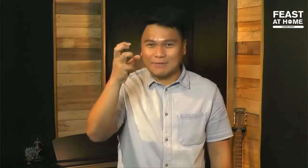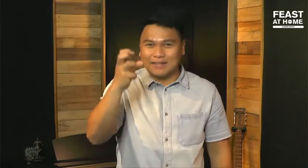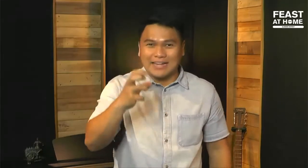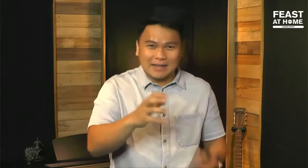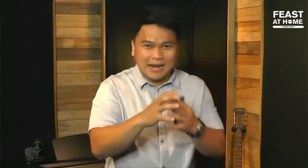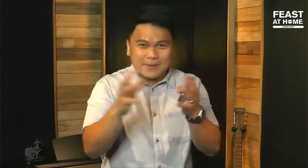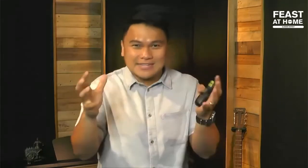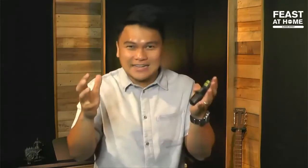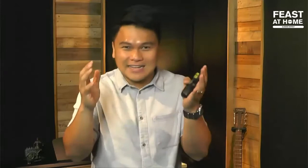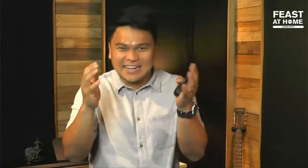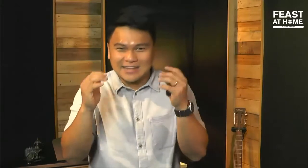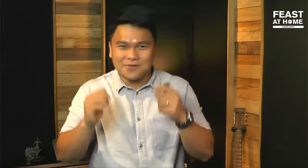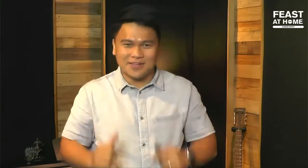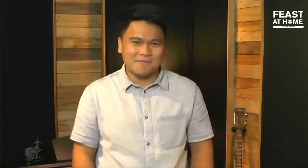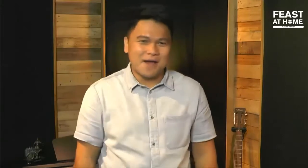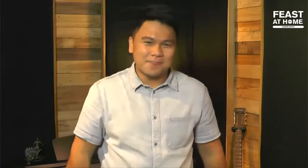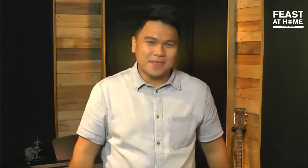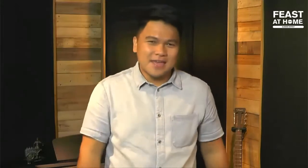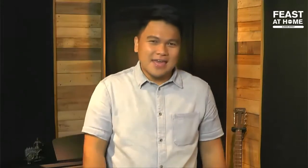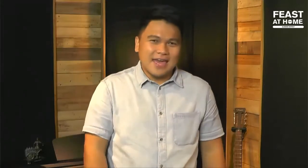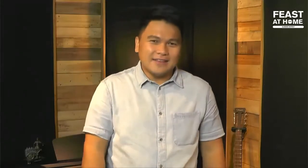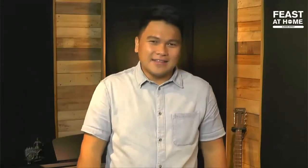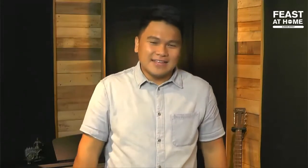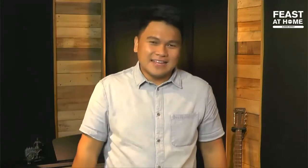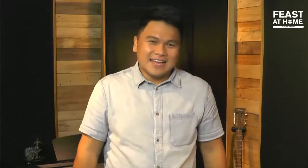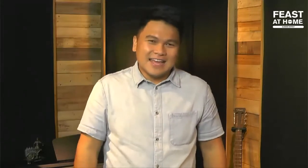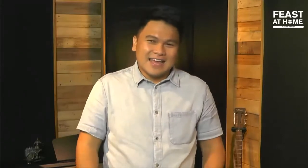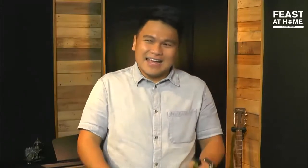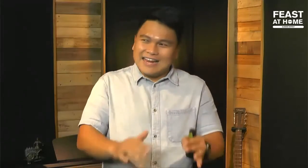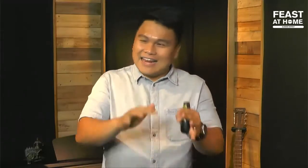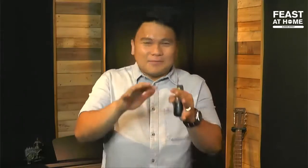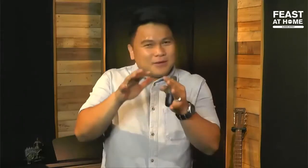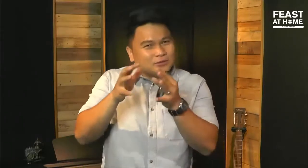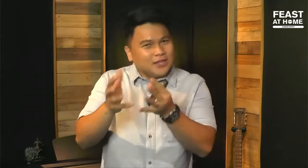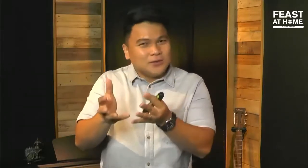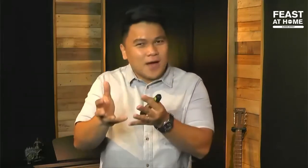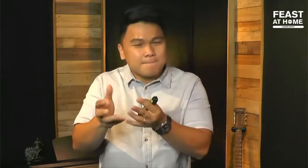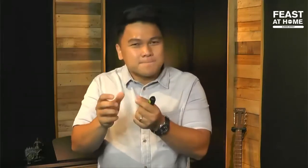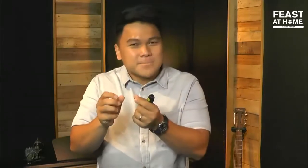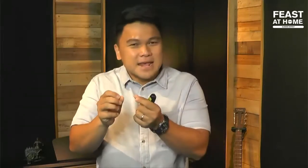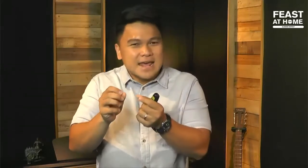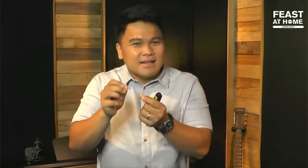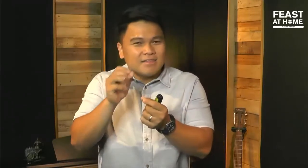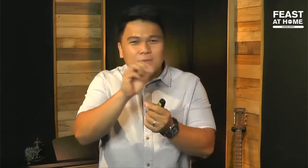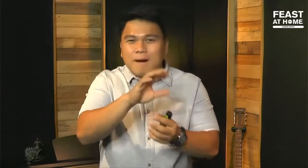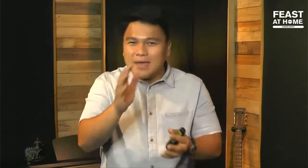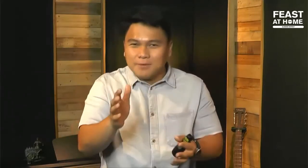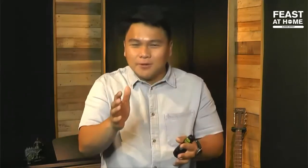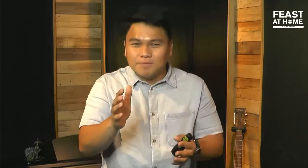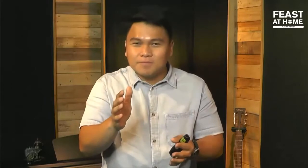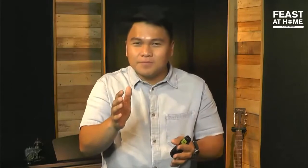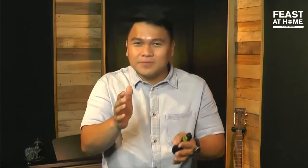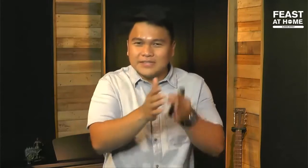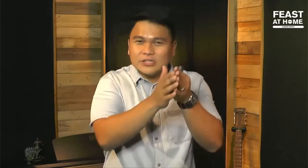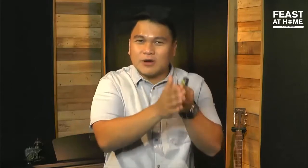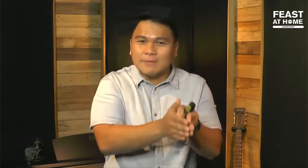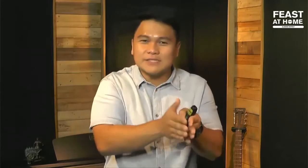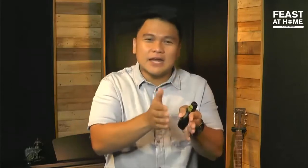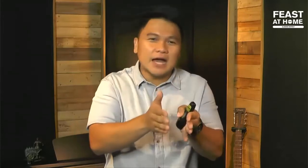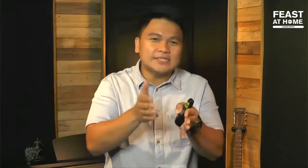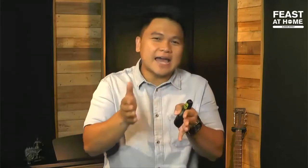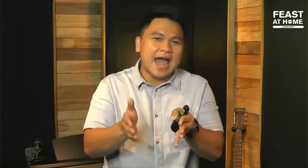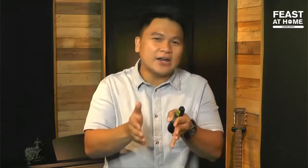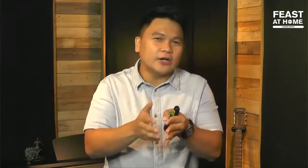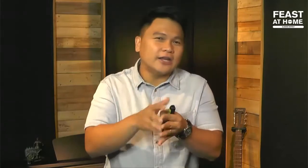marami, karamihan sa atin yan ang tanong, eh, di ba? And let me continue. Ah. The Bible